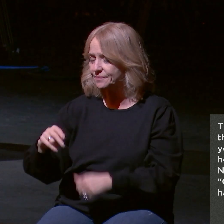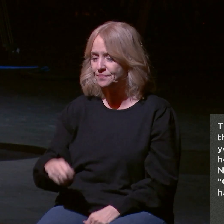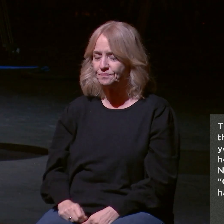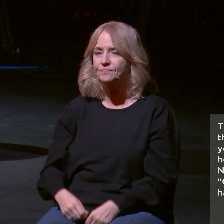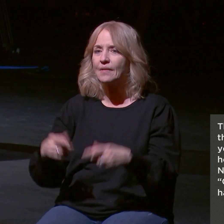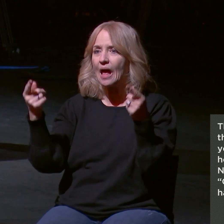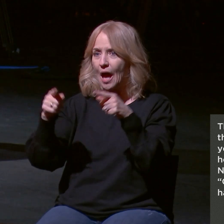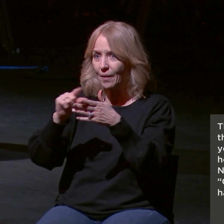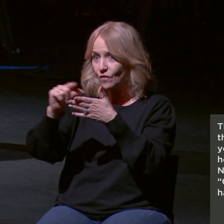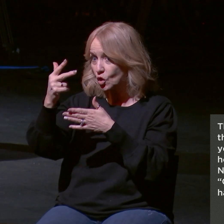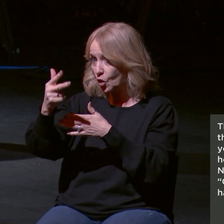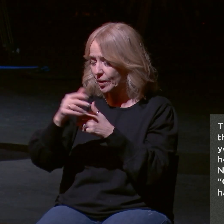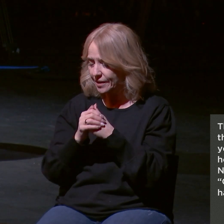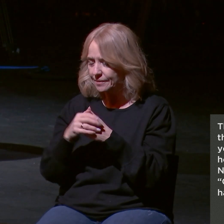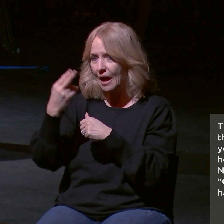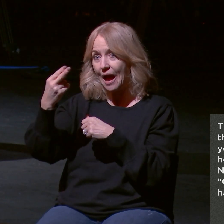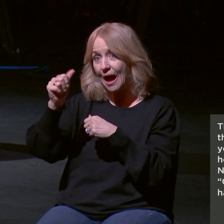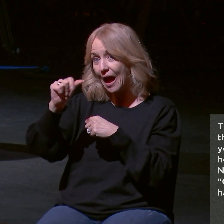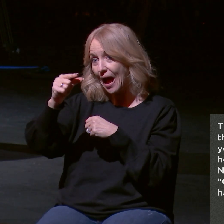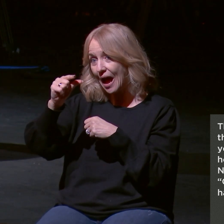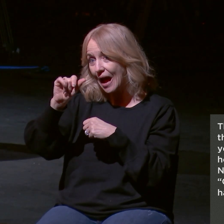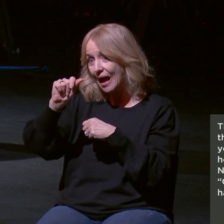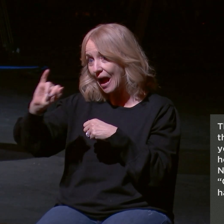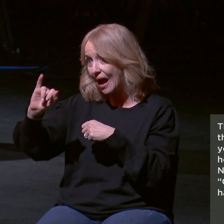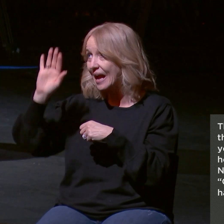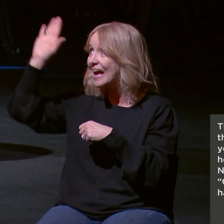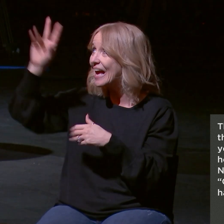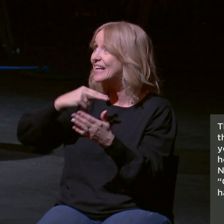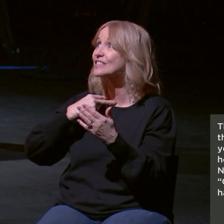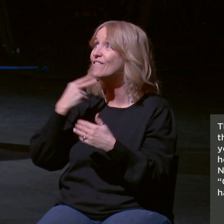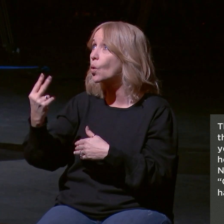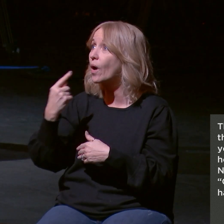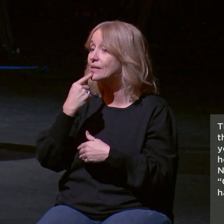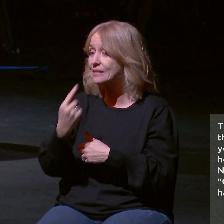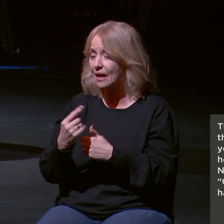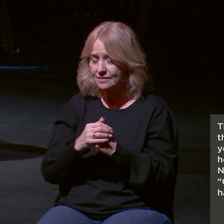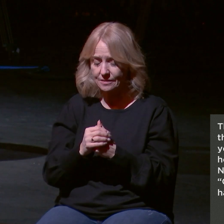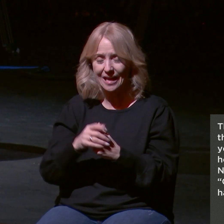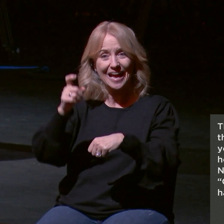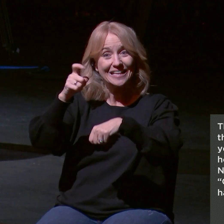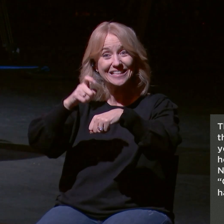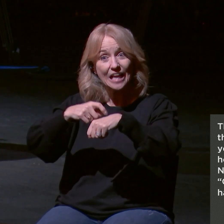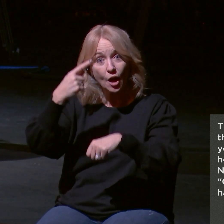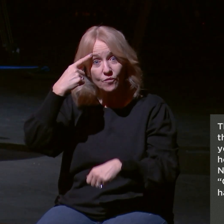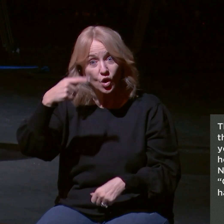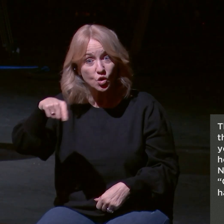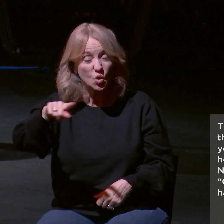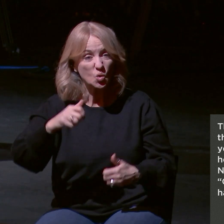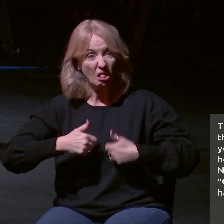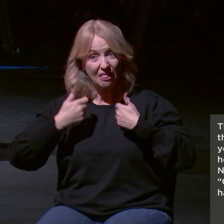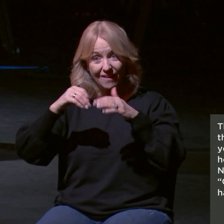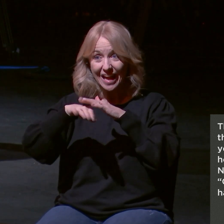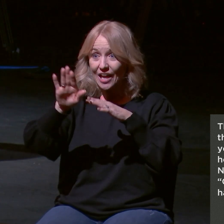Haggai. Is it a time for you yourselves to be living in your paneled houses while this house remains a ruin, this